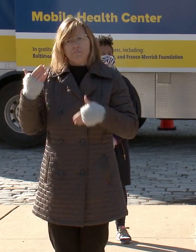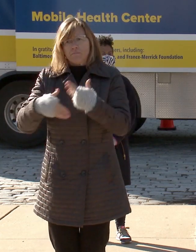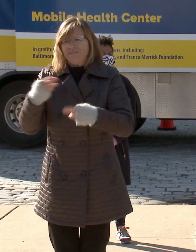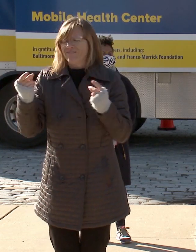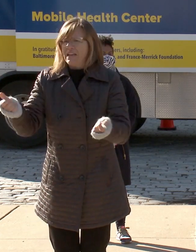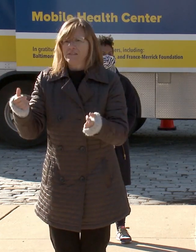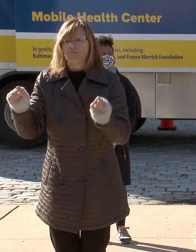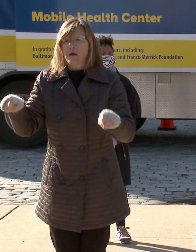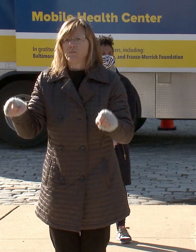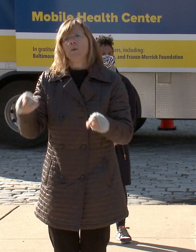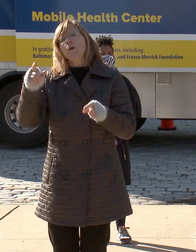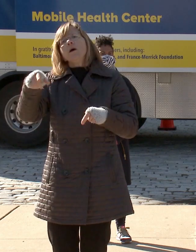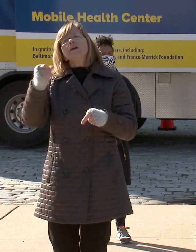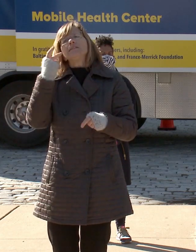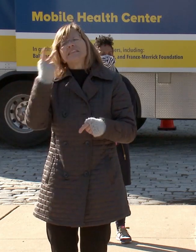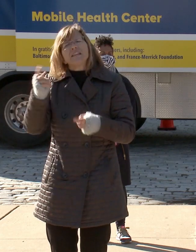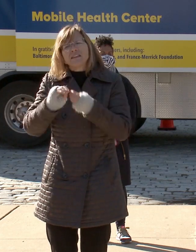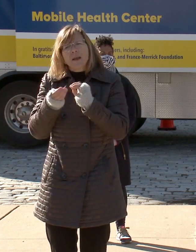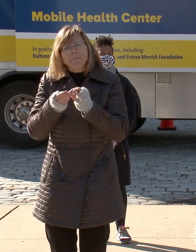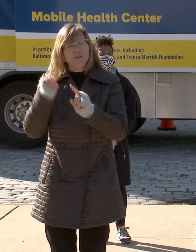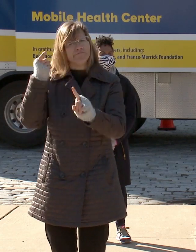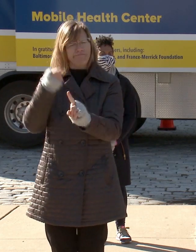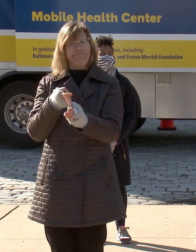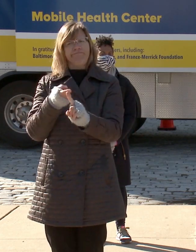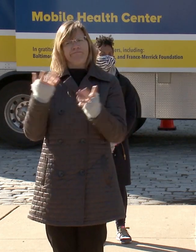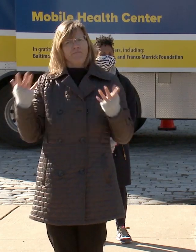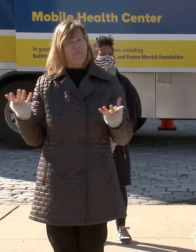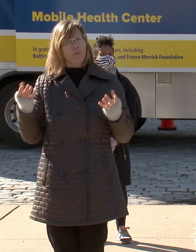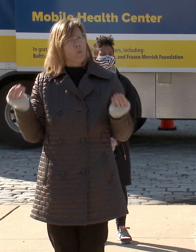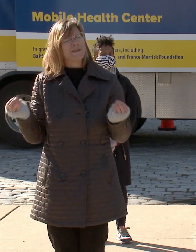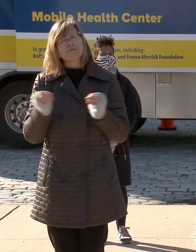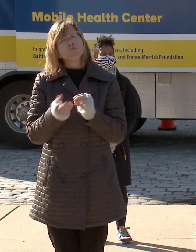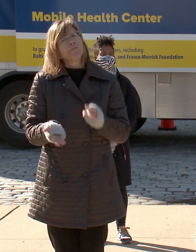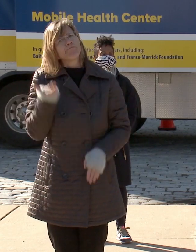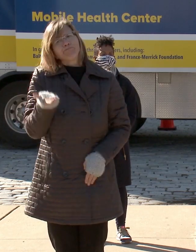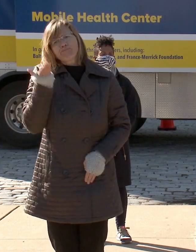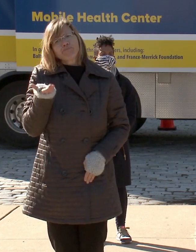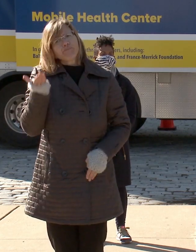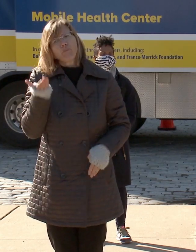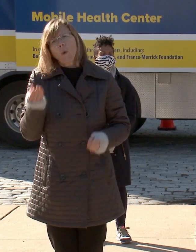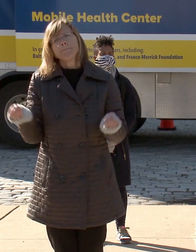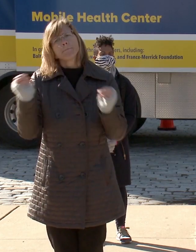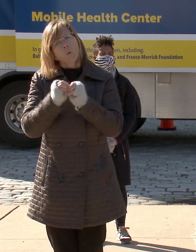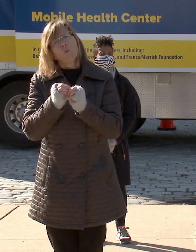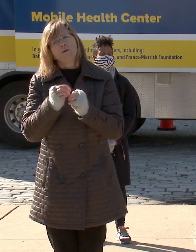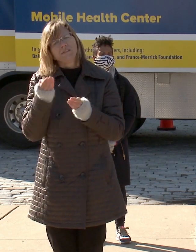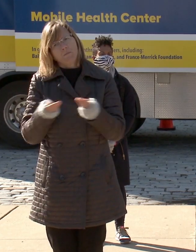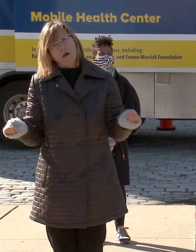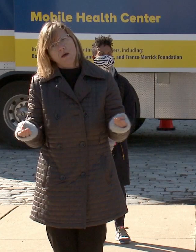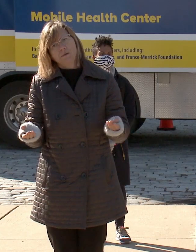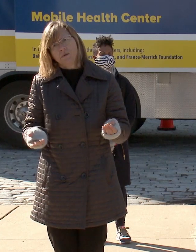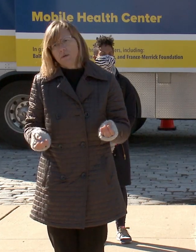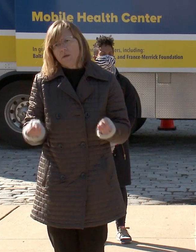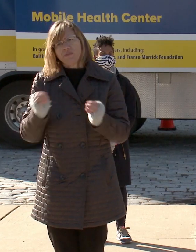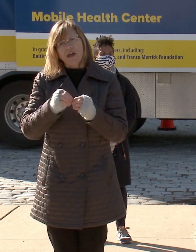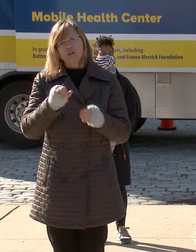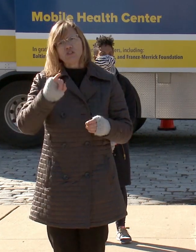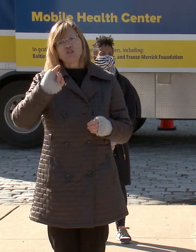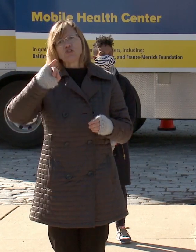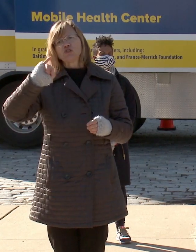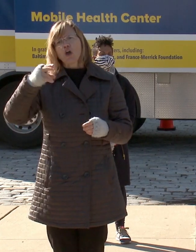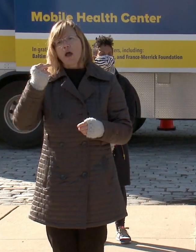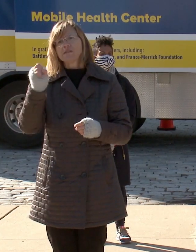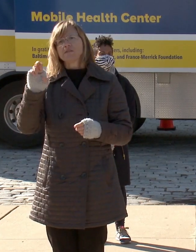we see in these numbers what is needed. What is needed is the supply. I want to thank Johnson & Johnson for selecting